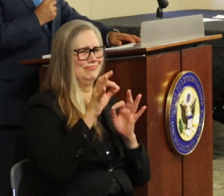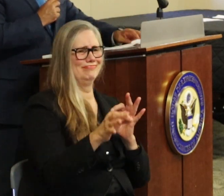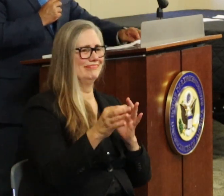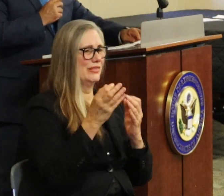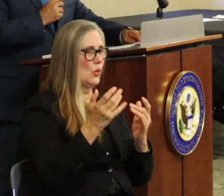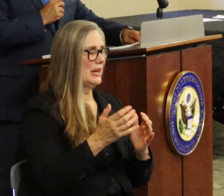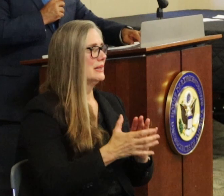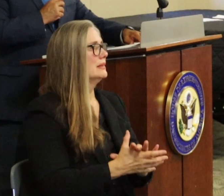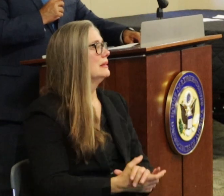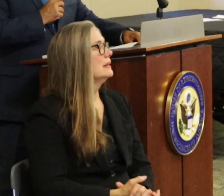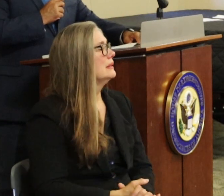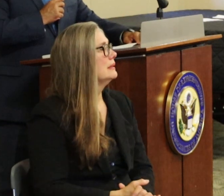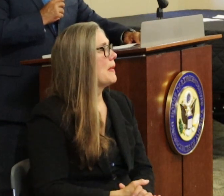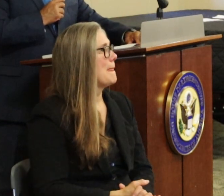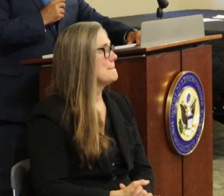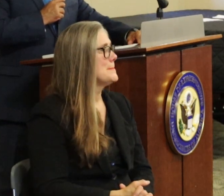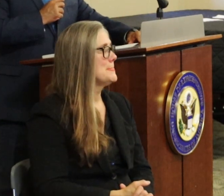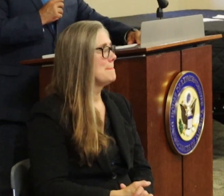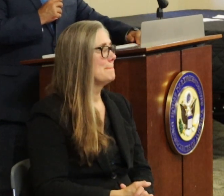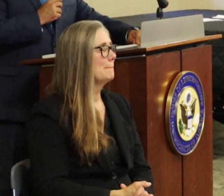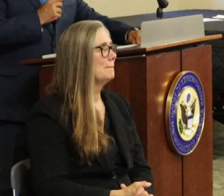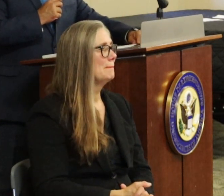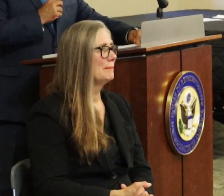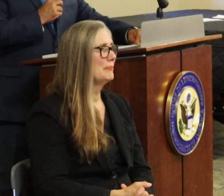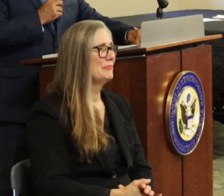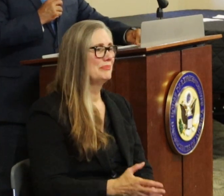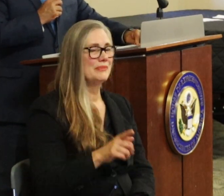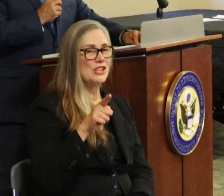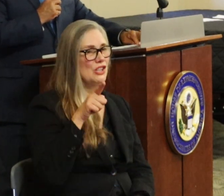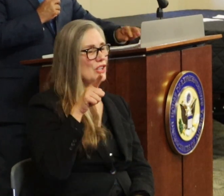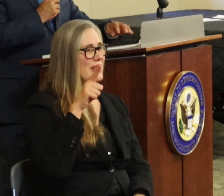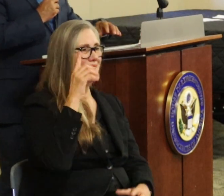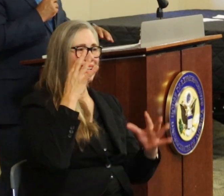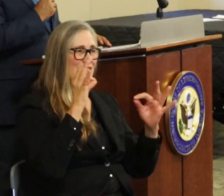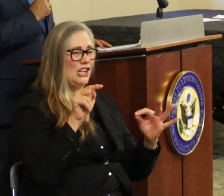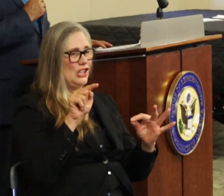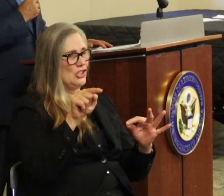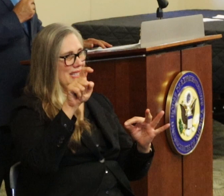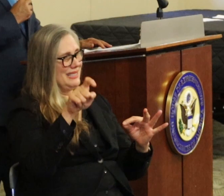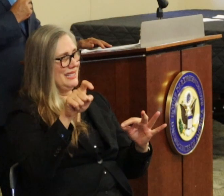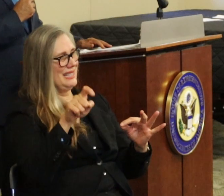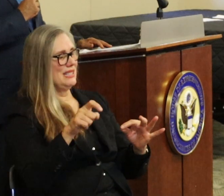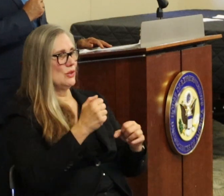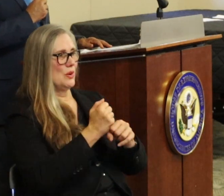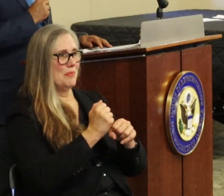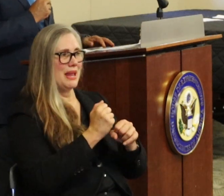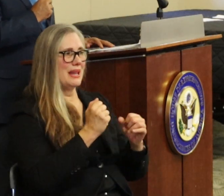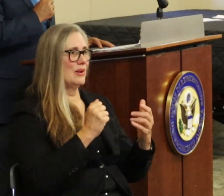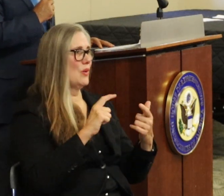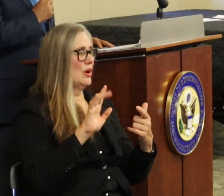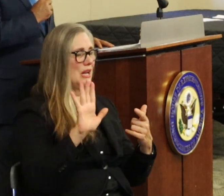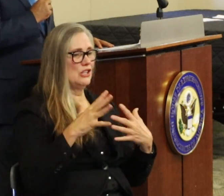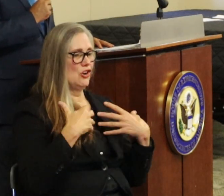Yeah, I think that becomes a decision that she will have to make or reaches a point in her health where